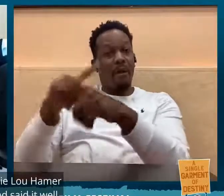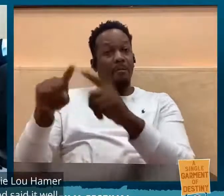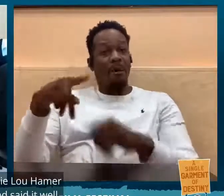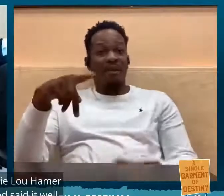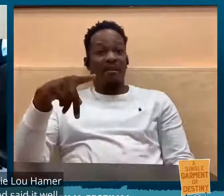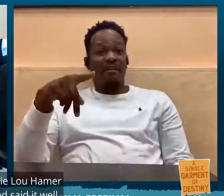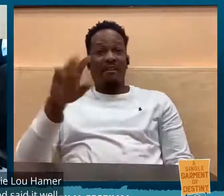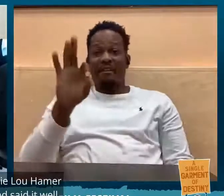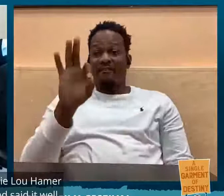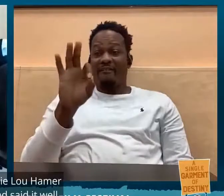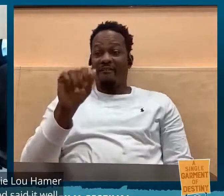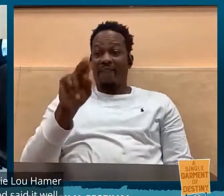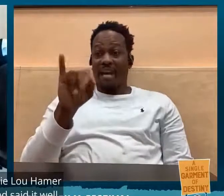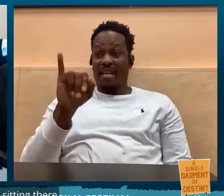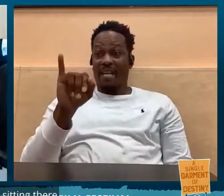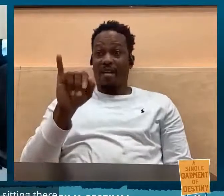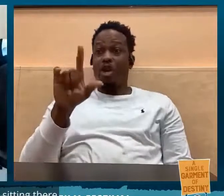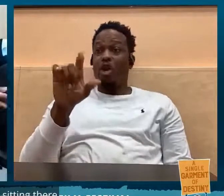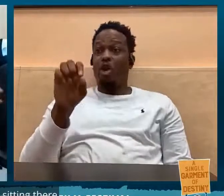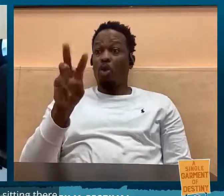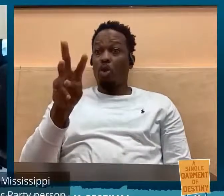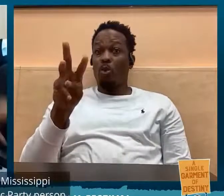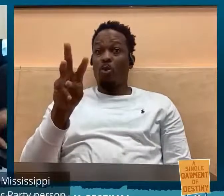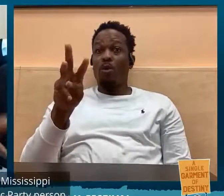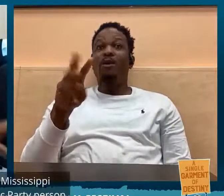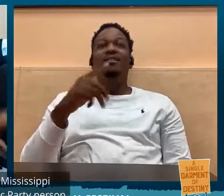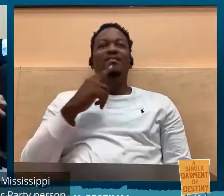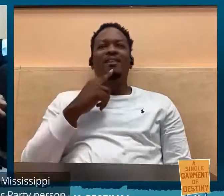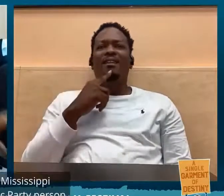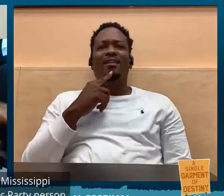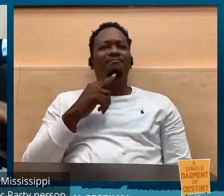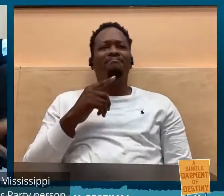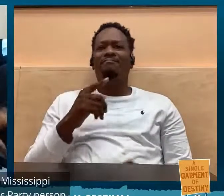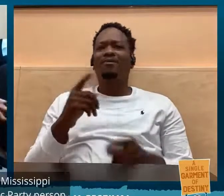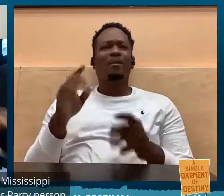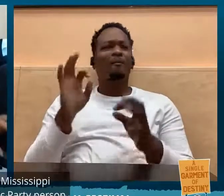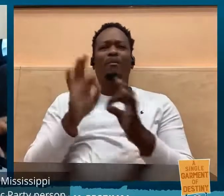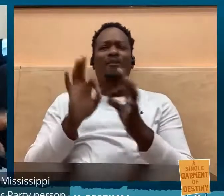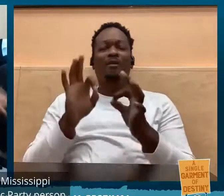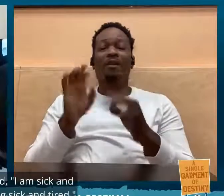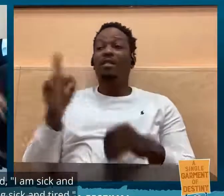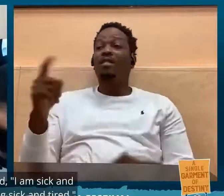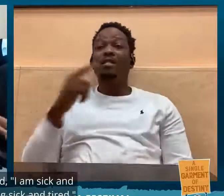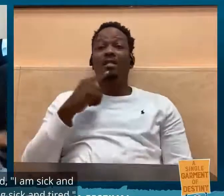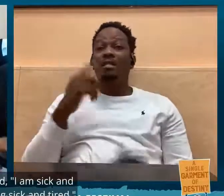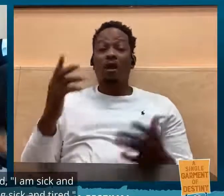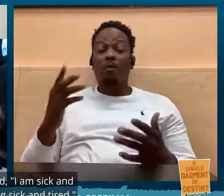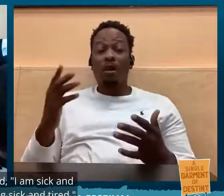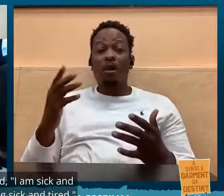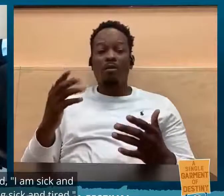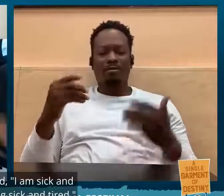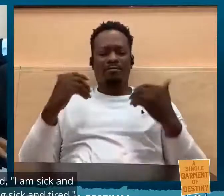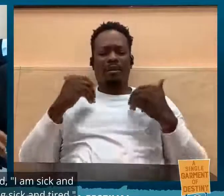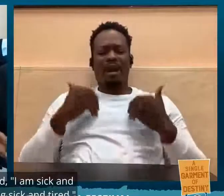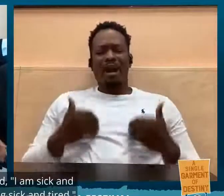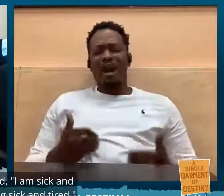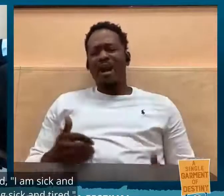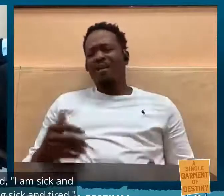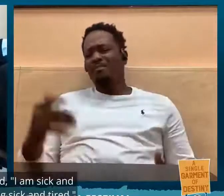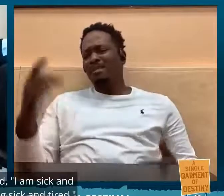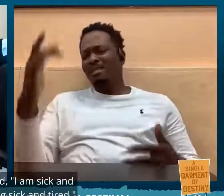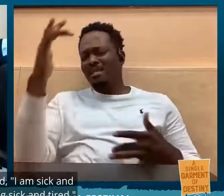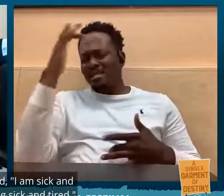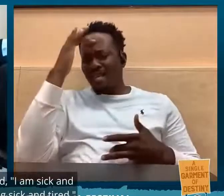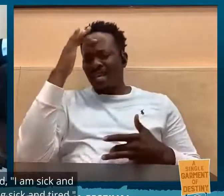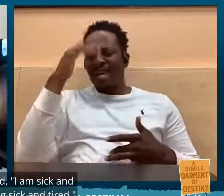Fannie Lou Hamer said it, and said it well. She was sitting there as the Mississippi Democratic Party person. And she said, I am sick and tired